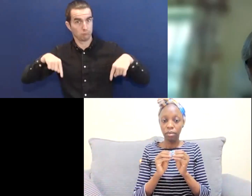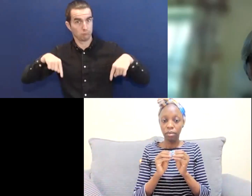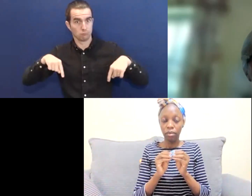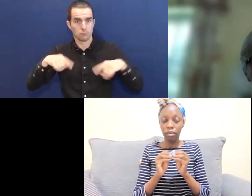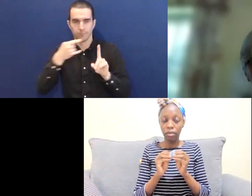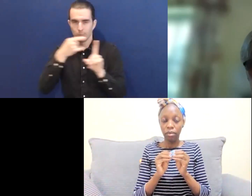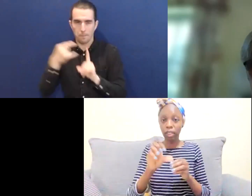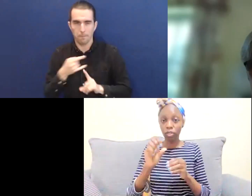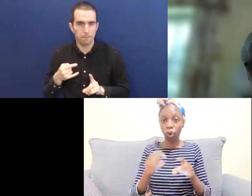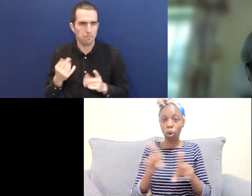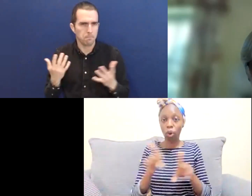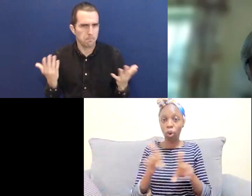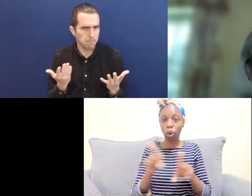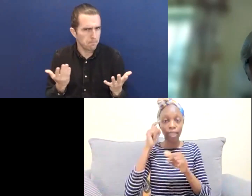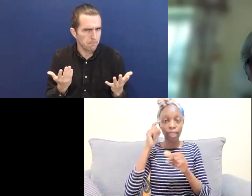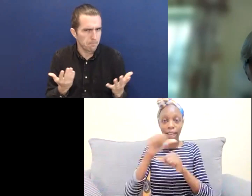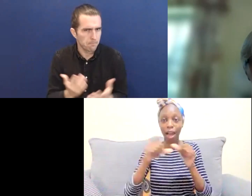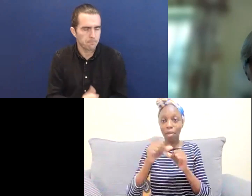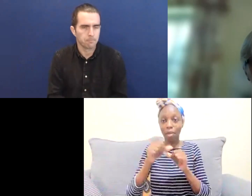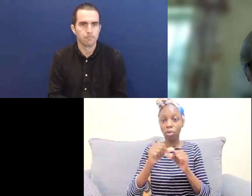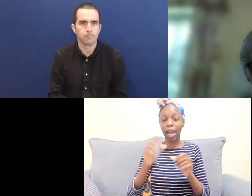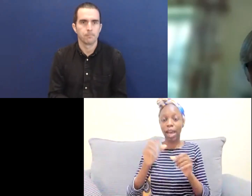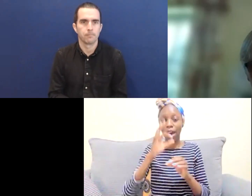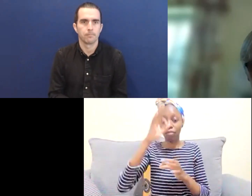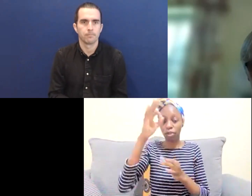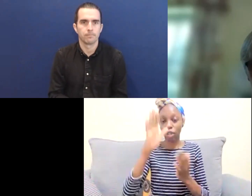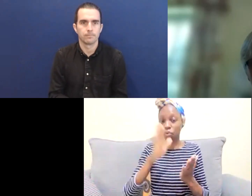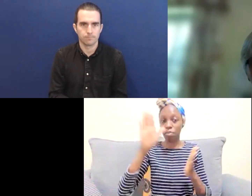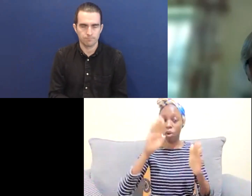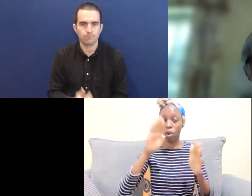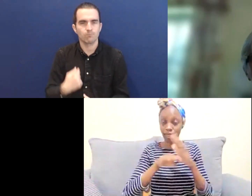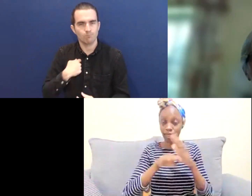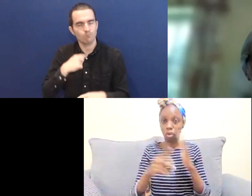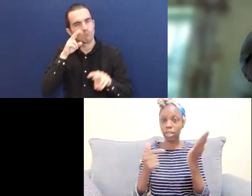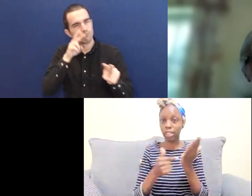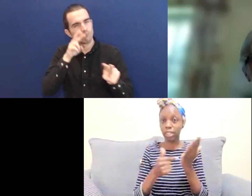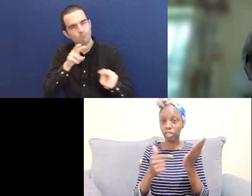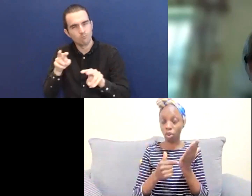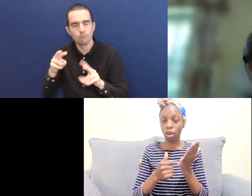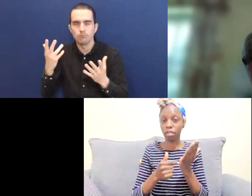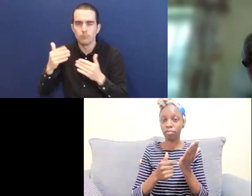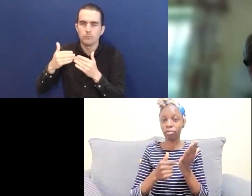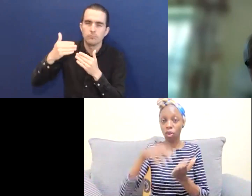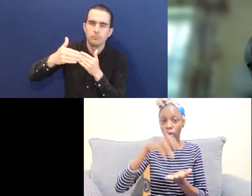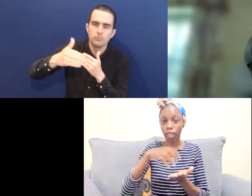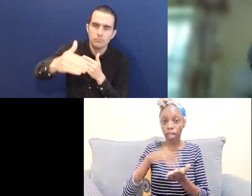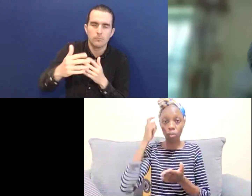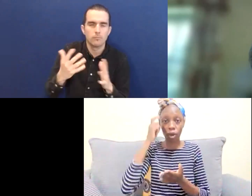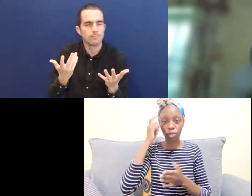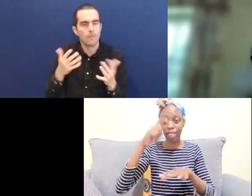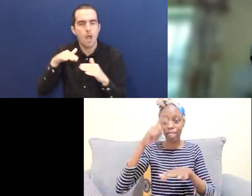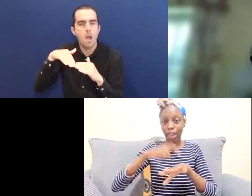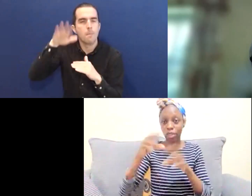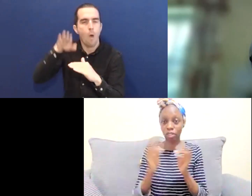future with more access to distance education and technology, we are considering during this session today